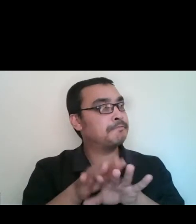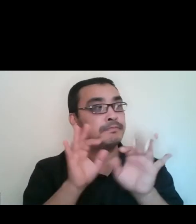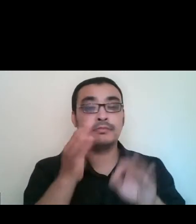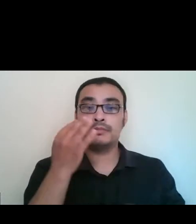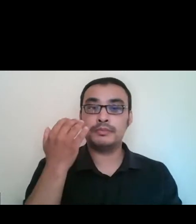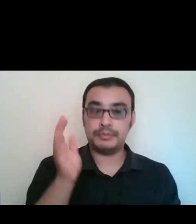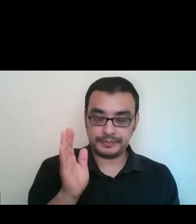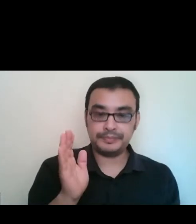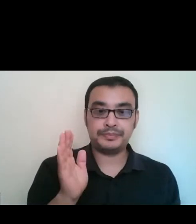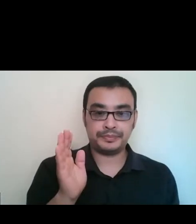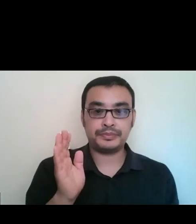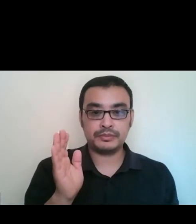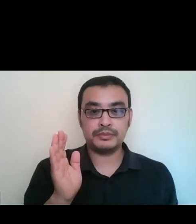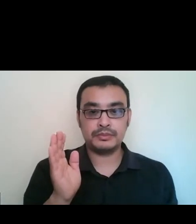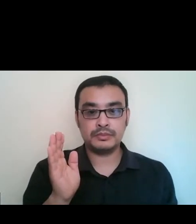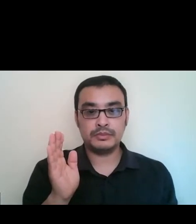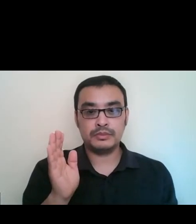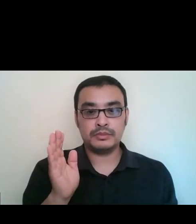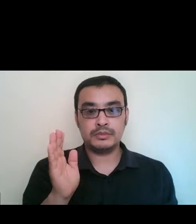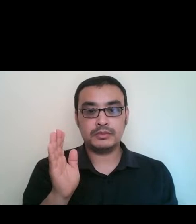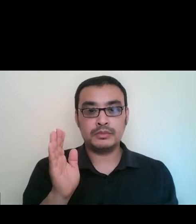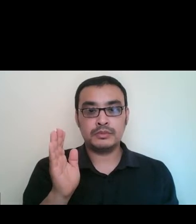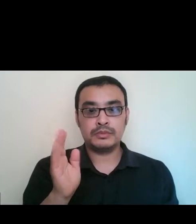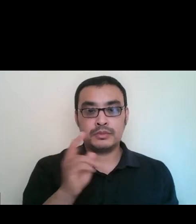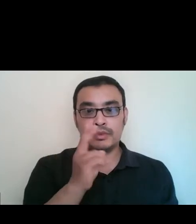that, we got to